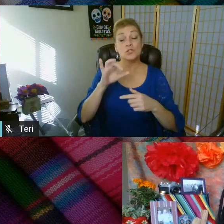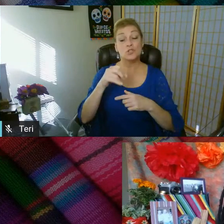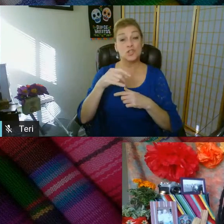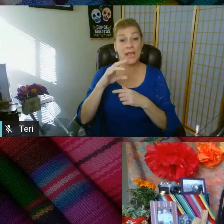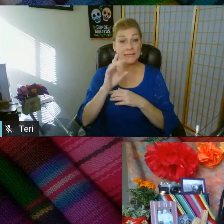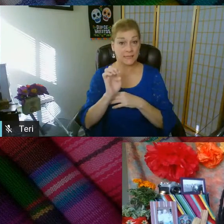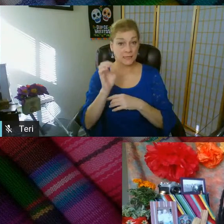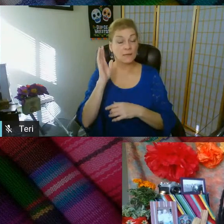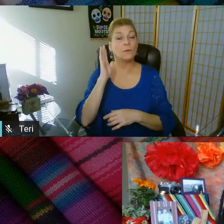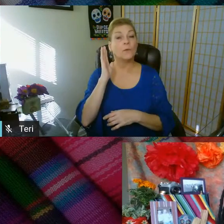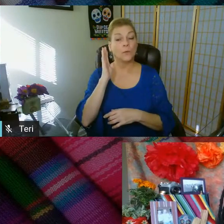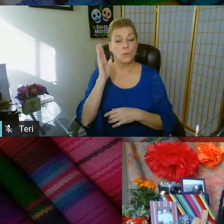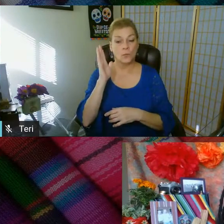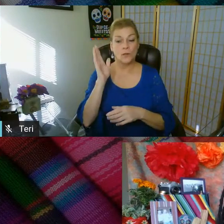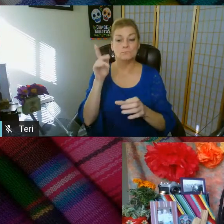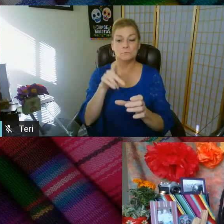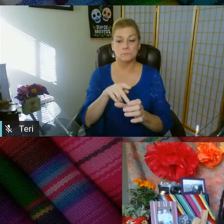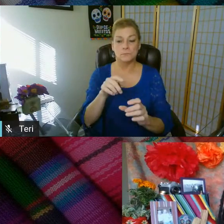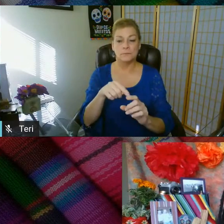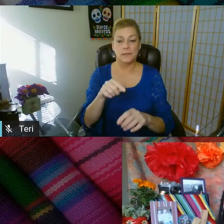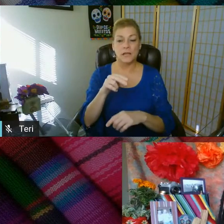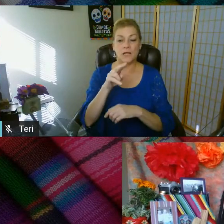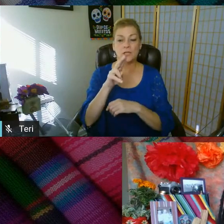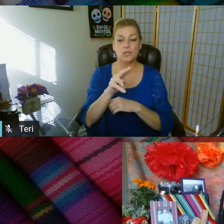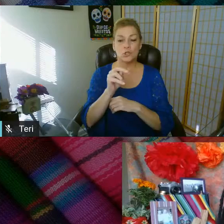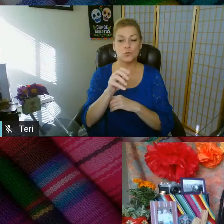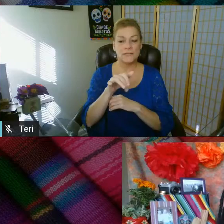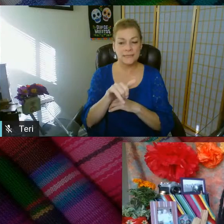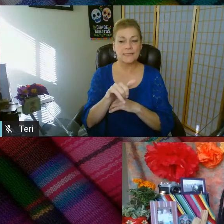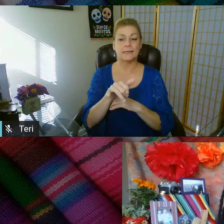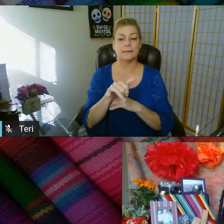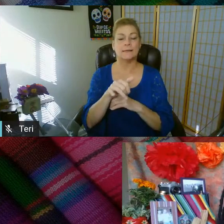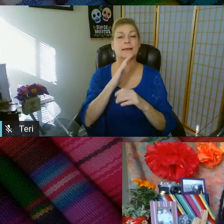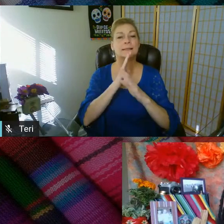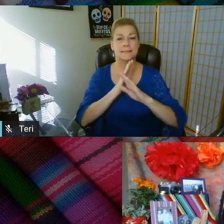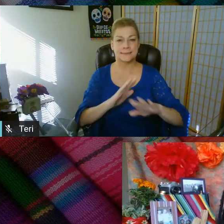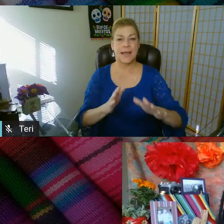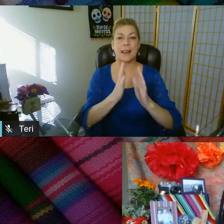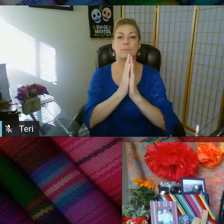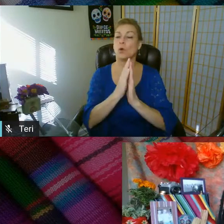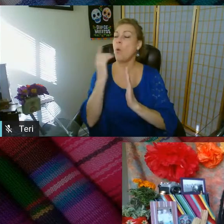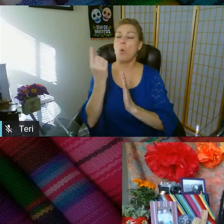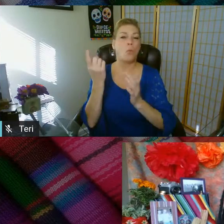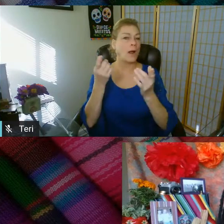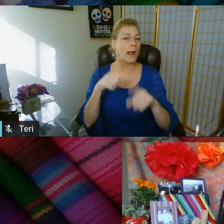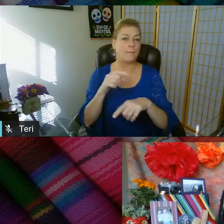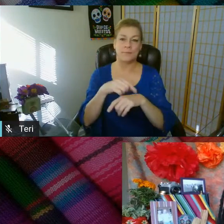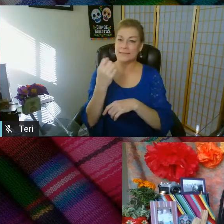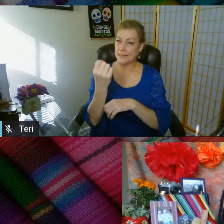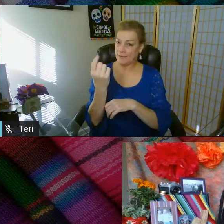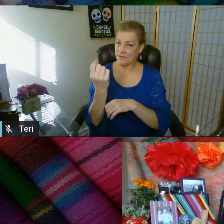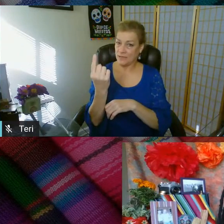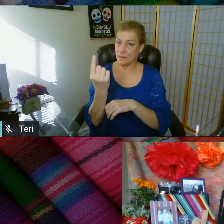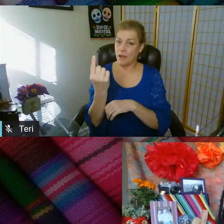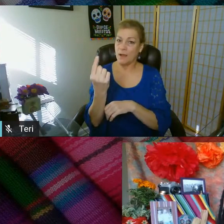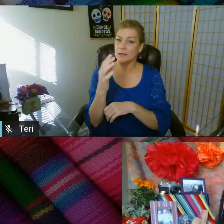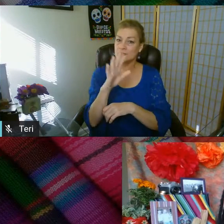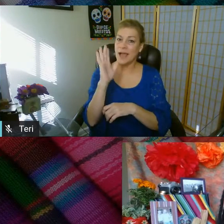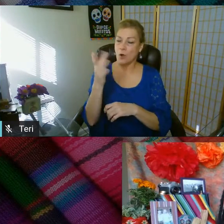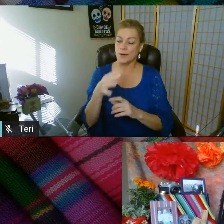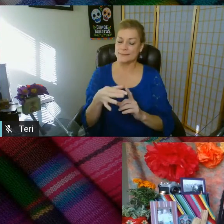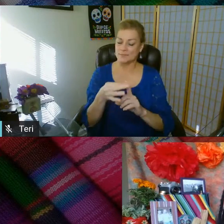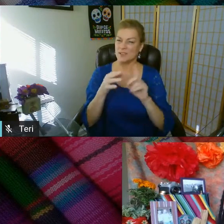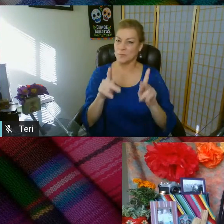also participating in the silent unity prayer that always happens at 11 o'clock. And so, she's our special